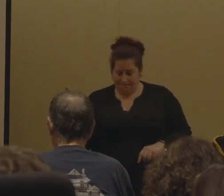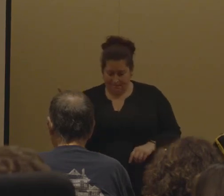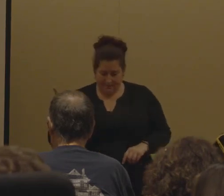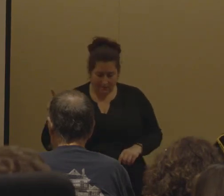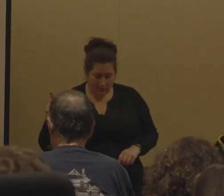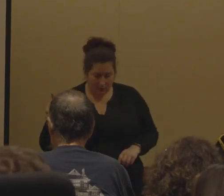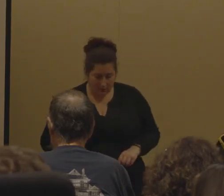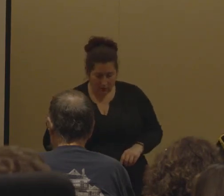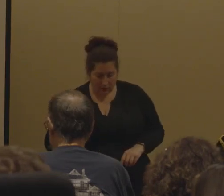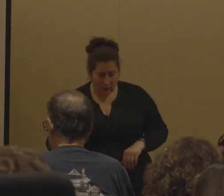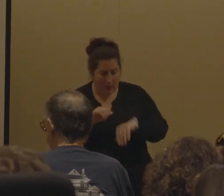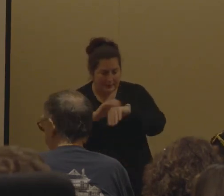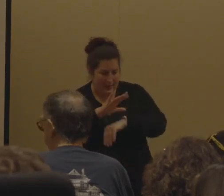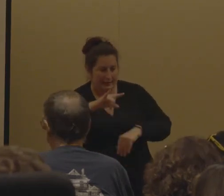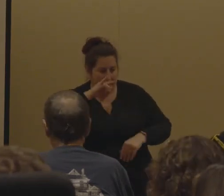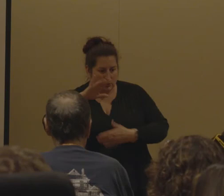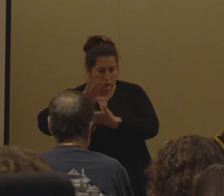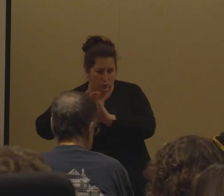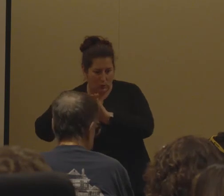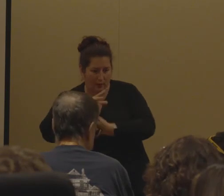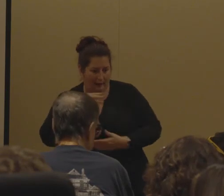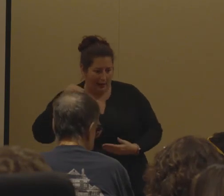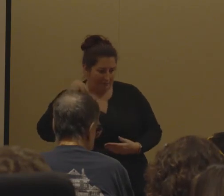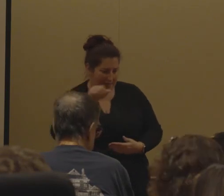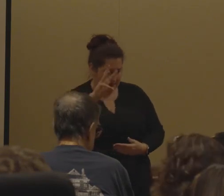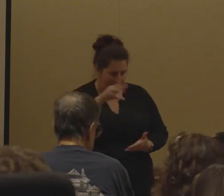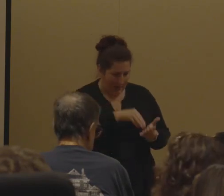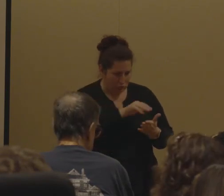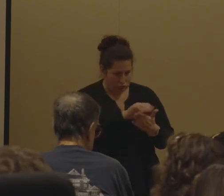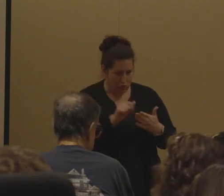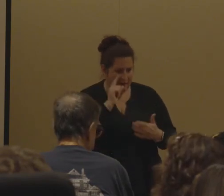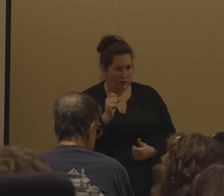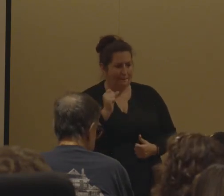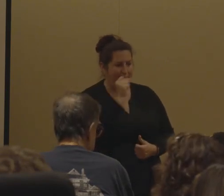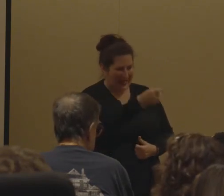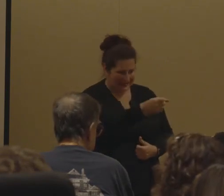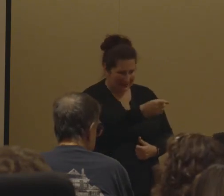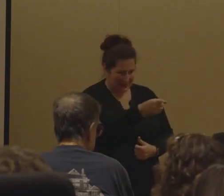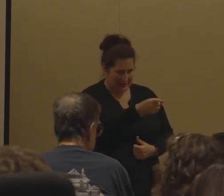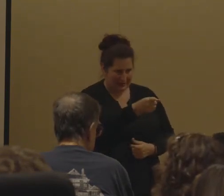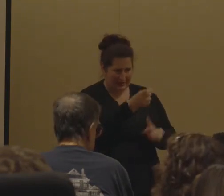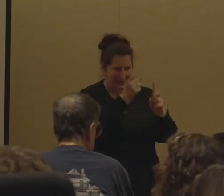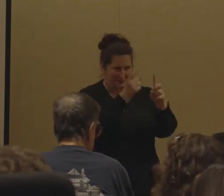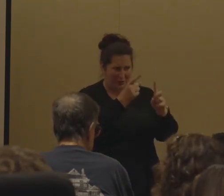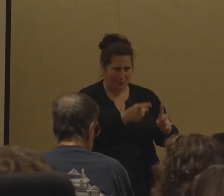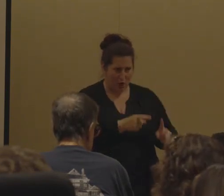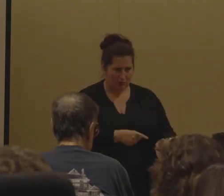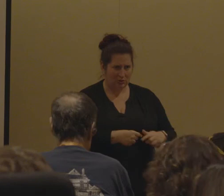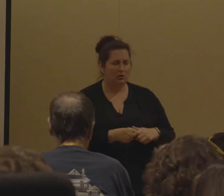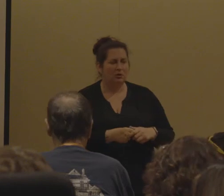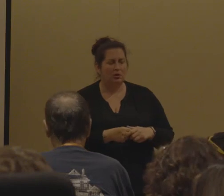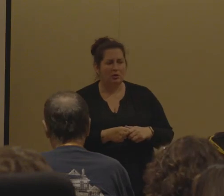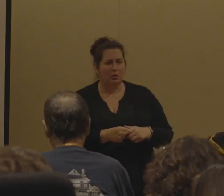we were sending a kid to school and paying $6,000 in placement benchmarks. And